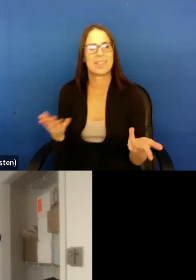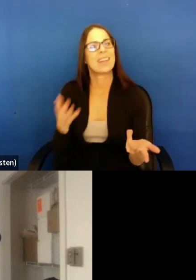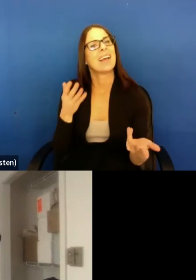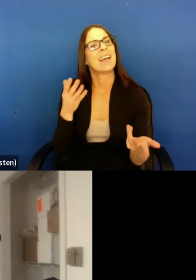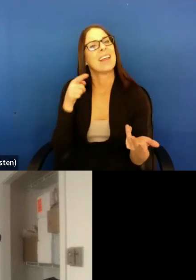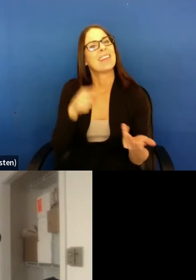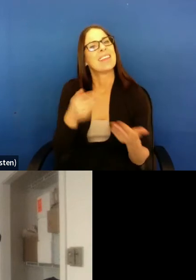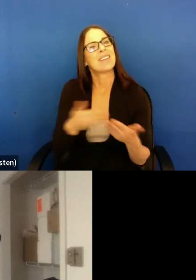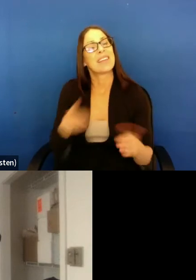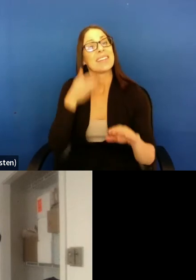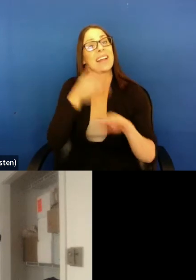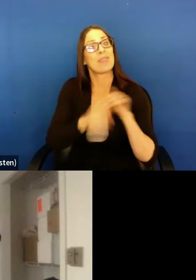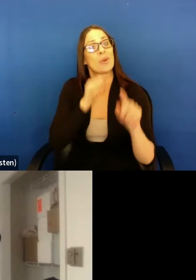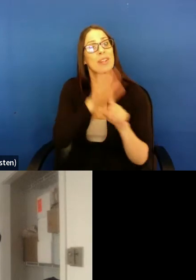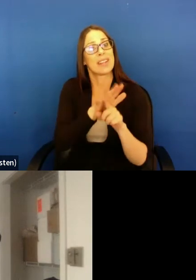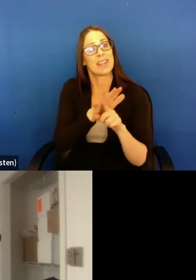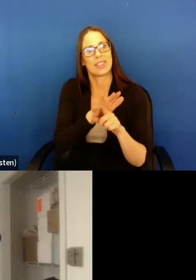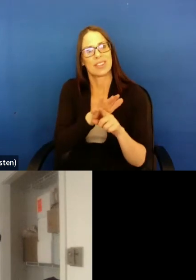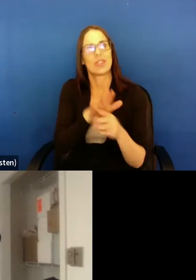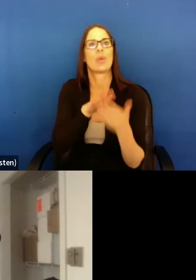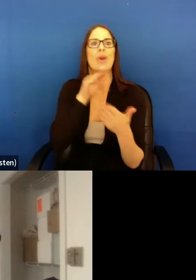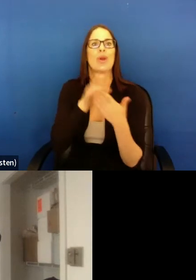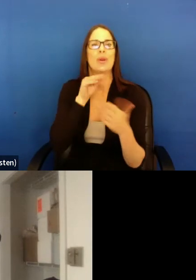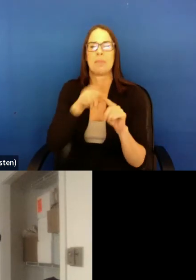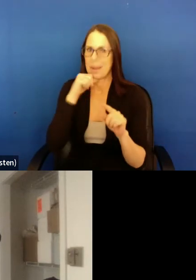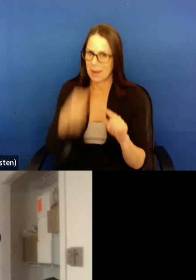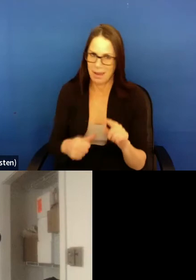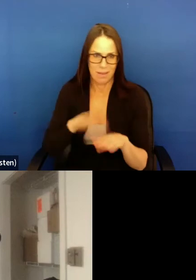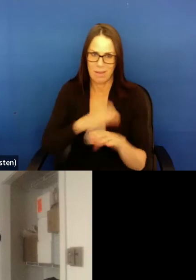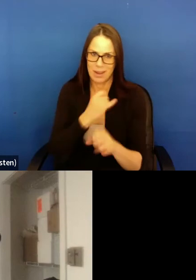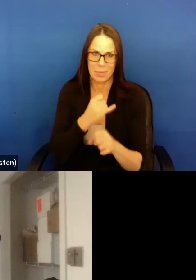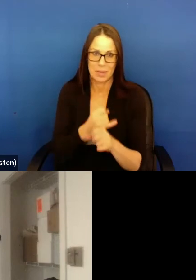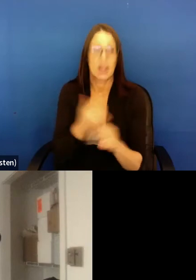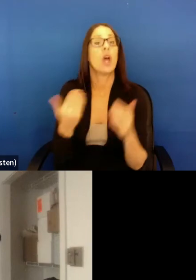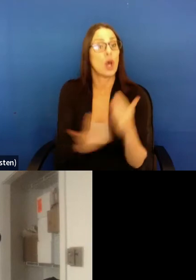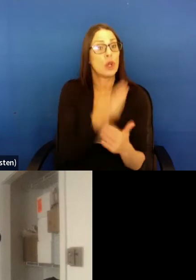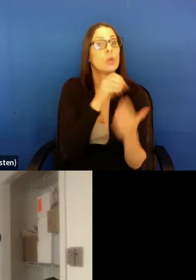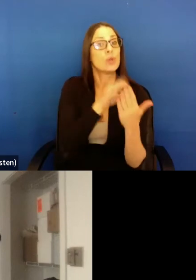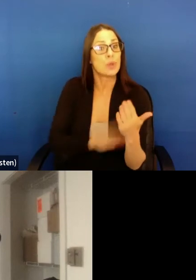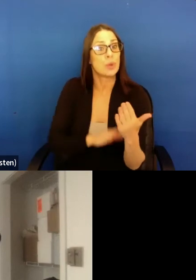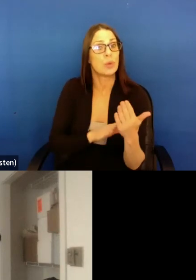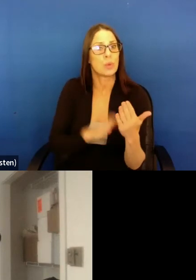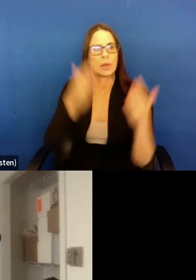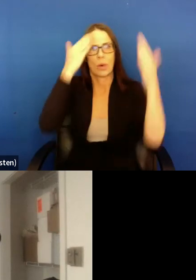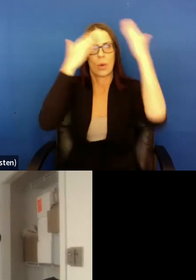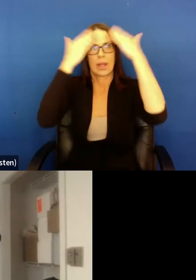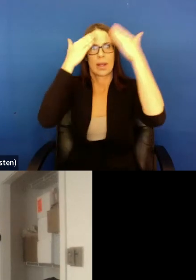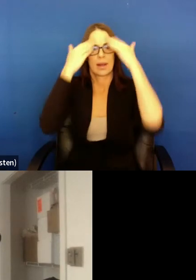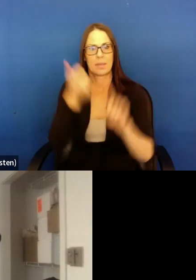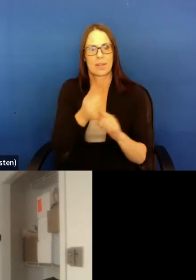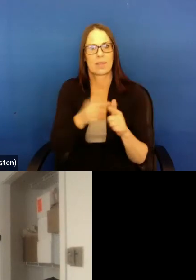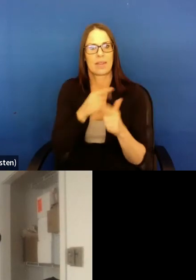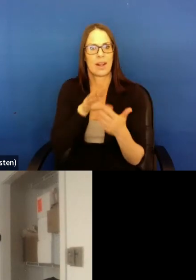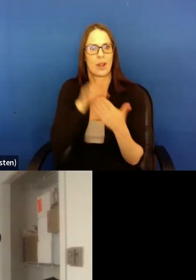but I'm not on campus very often. But a new student would orient themselves, learn it, and then it wouldn't be a problem anymore. Similar to the location of